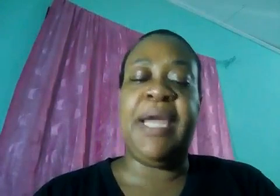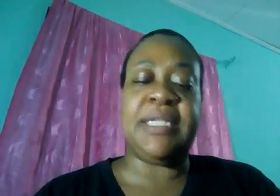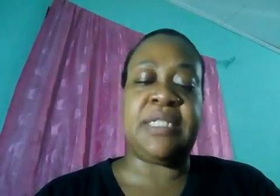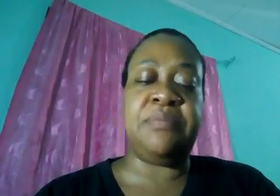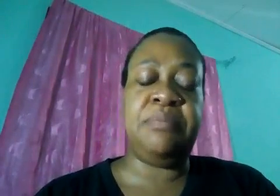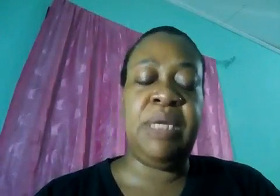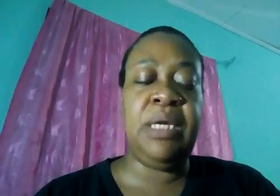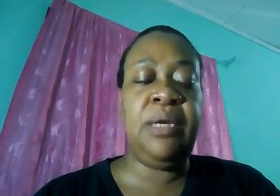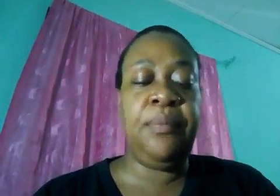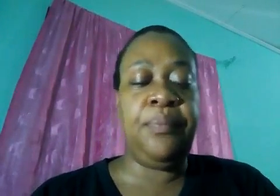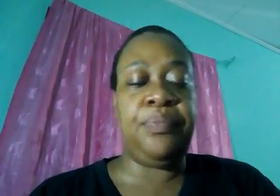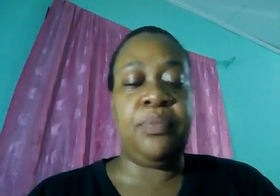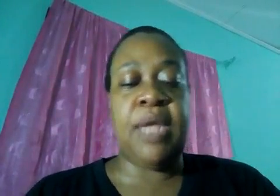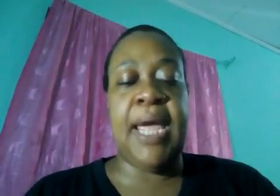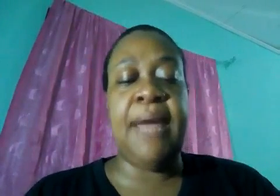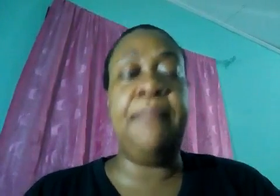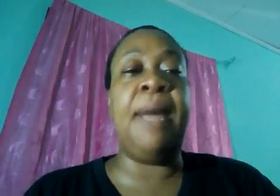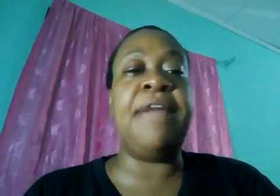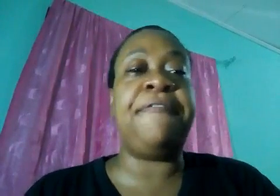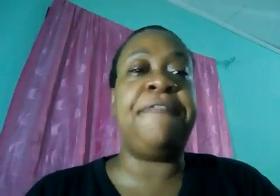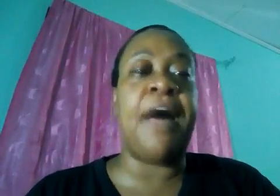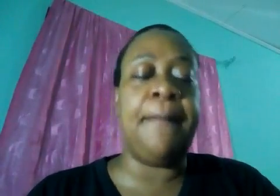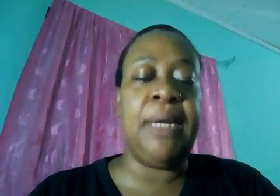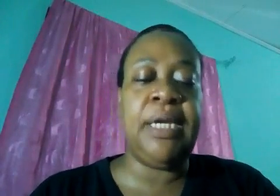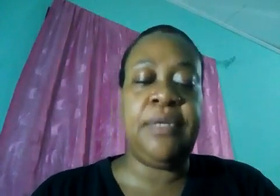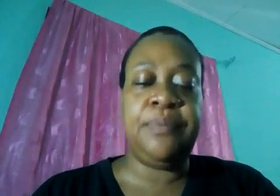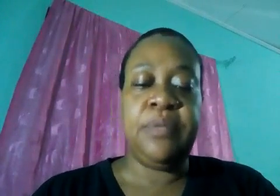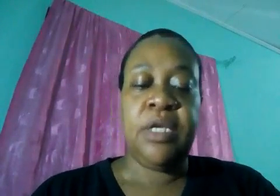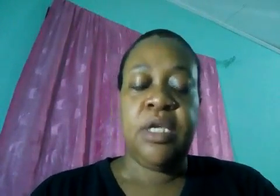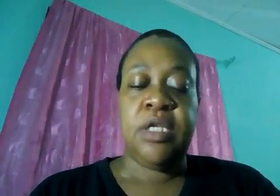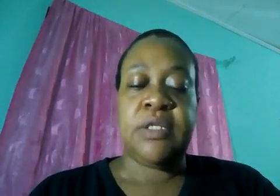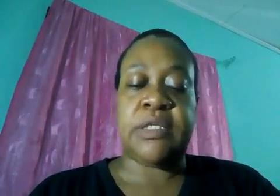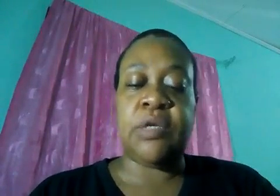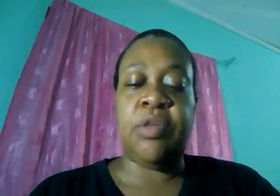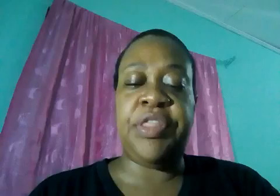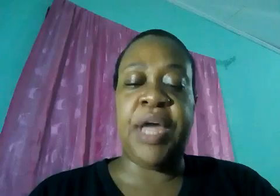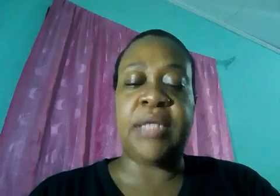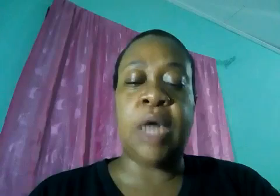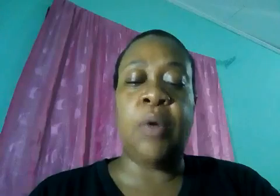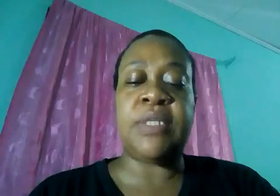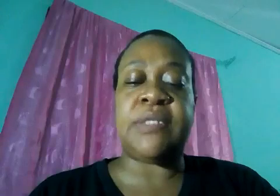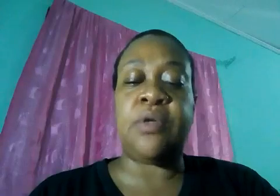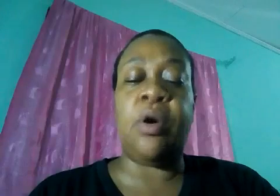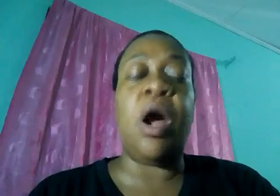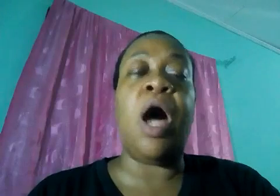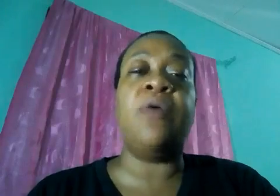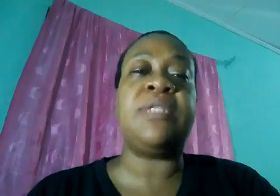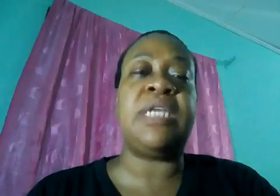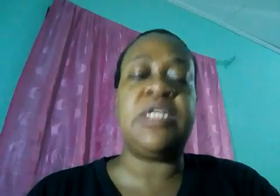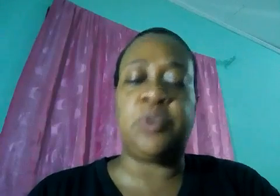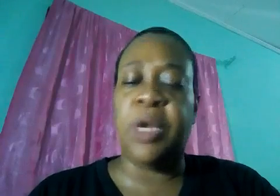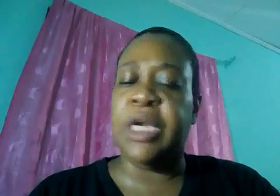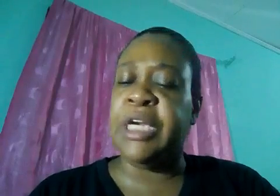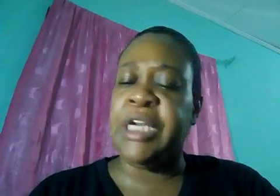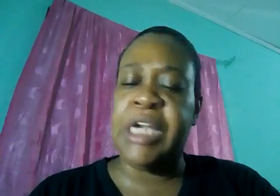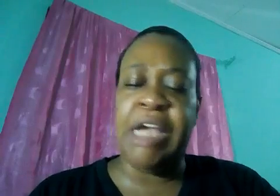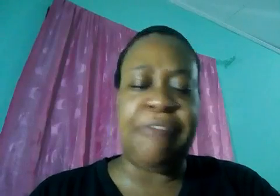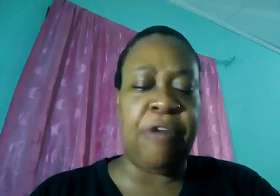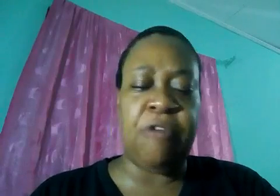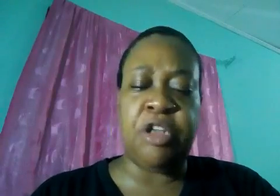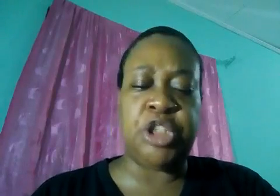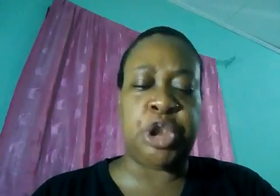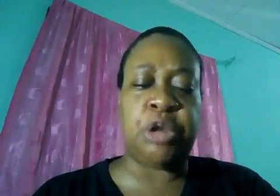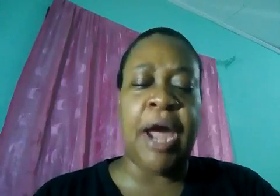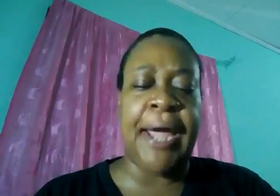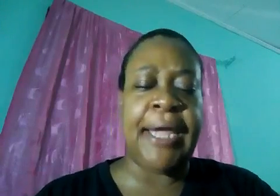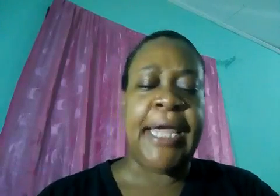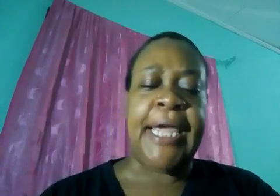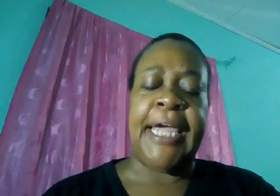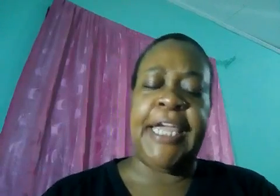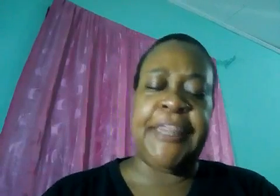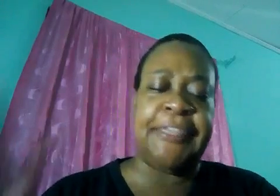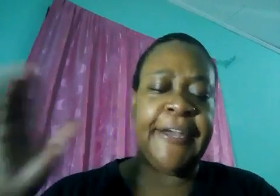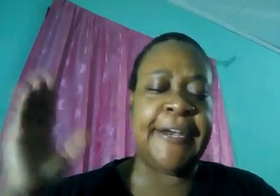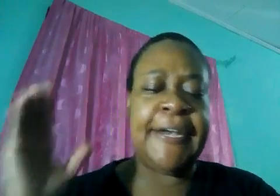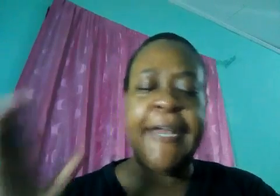me and my family so that our storehouses will never run dry in the name